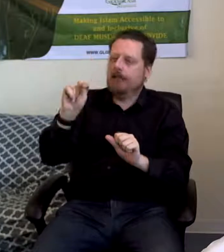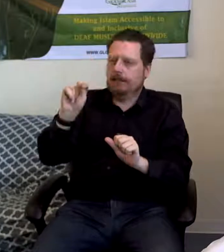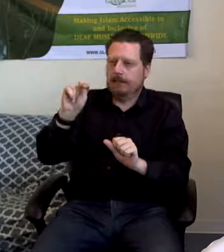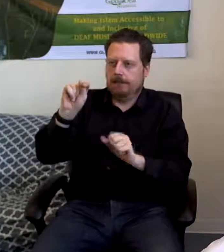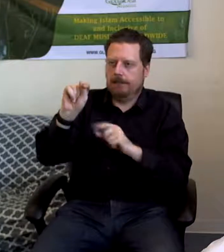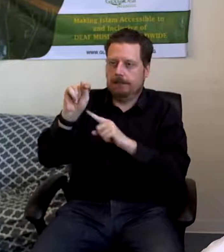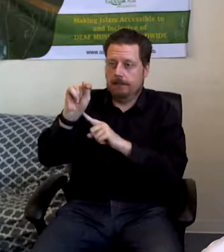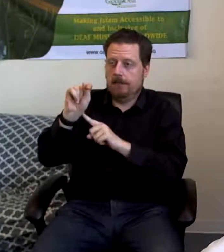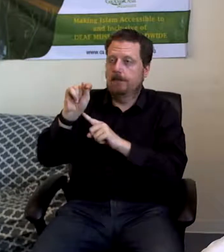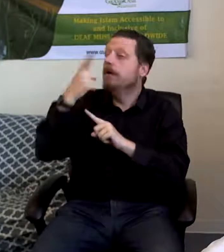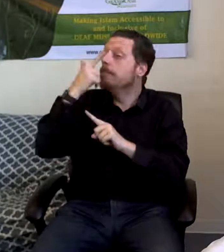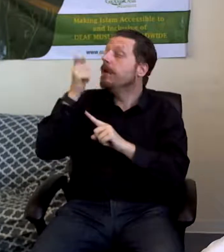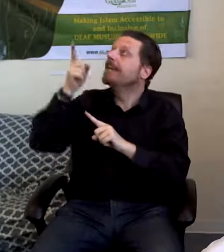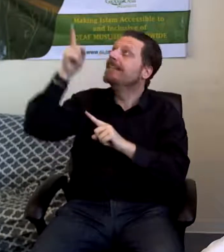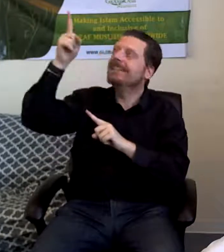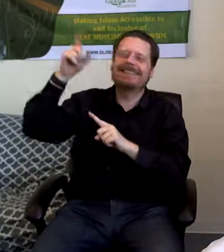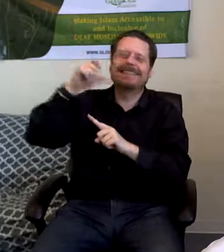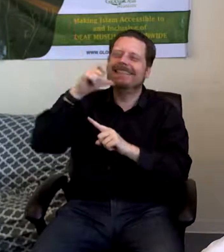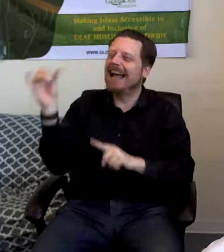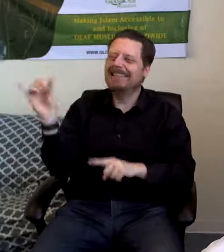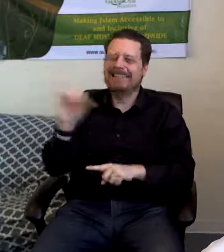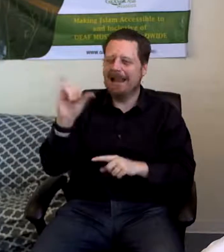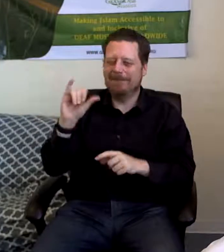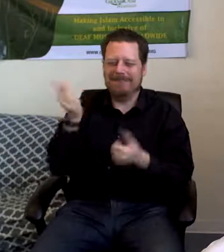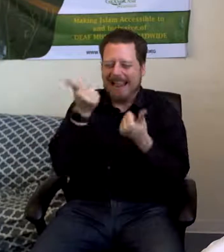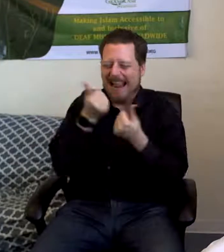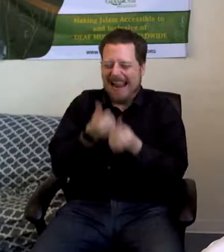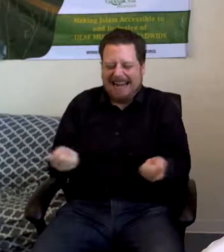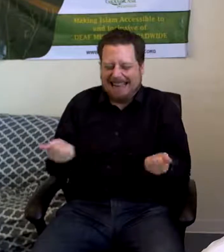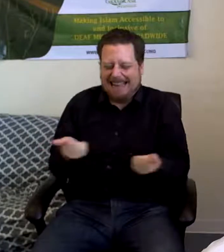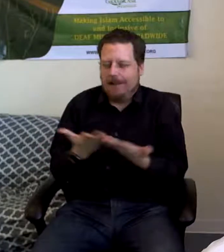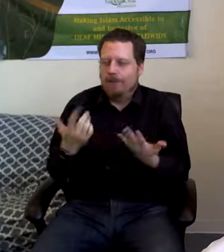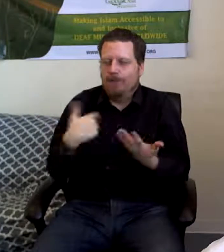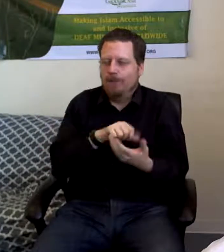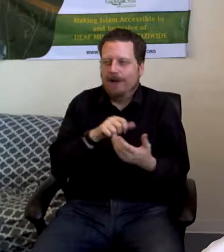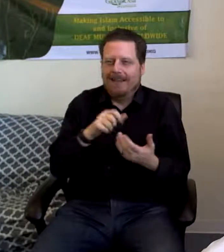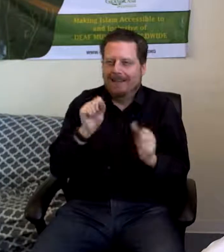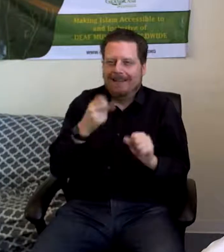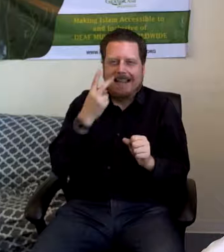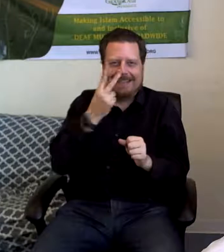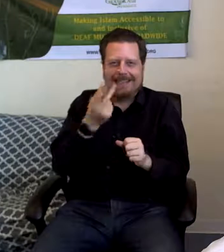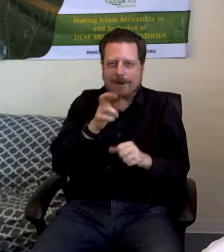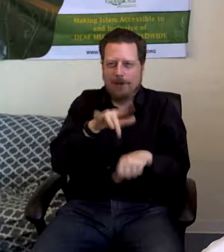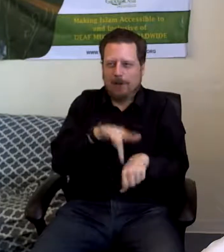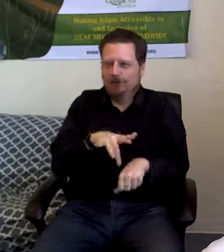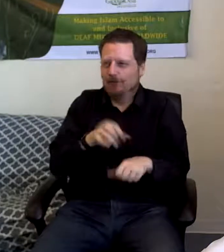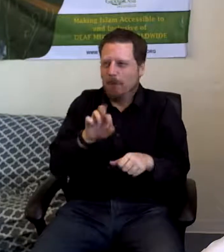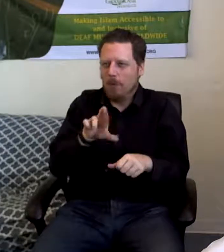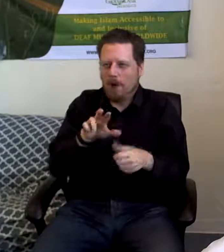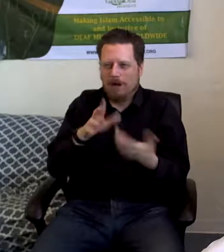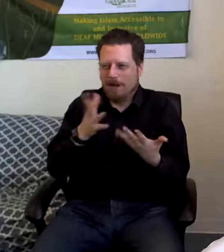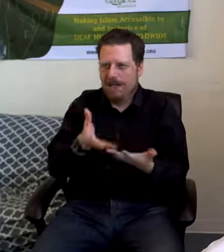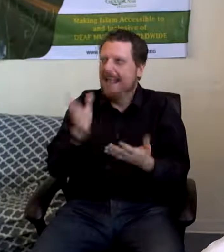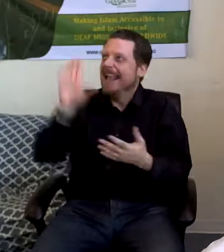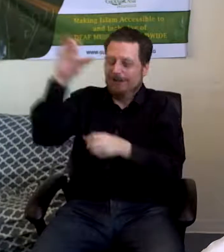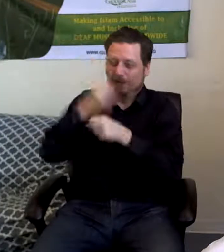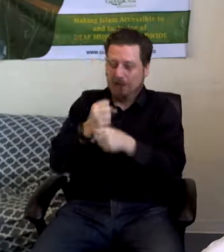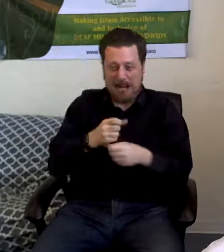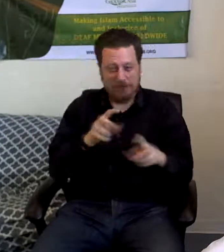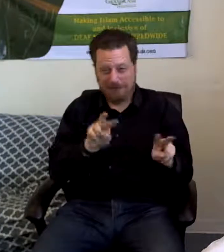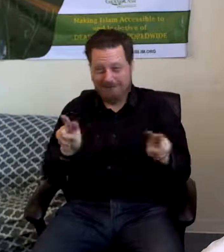Because Allah is unlike any of His creations. You read this clearly in the Quran.